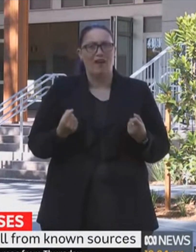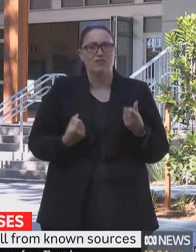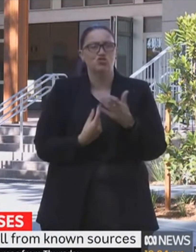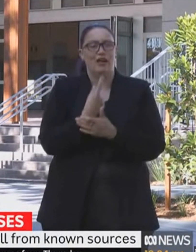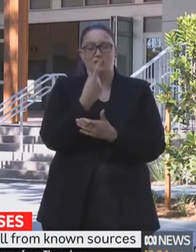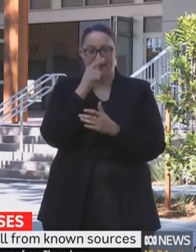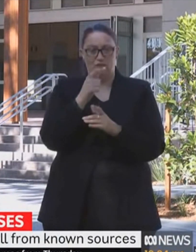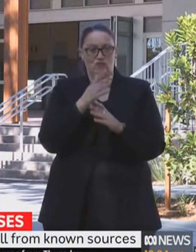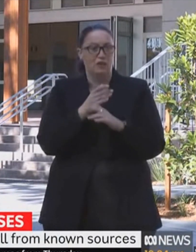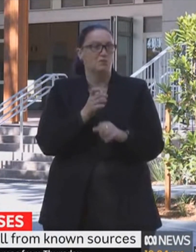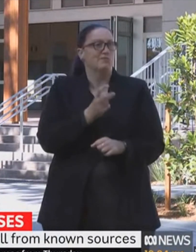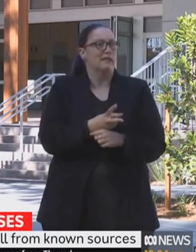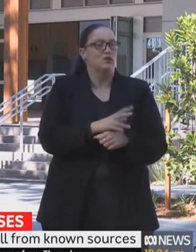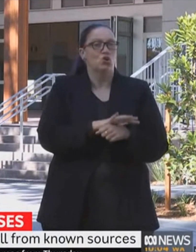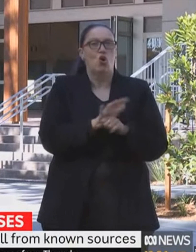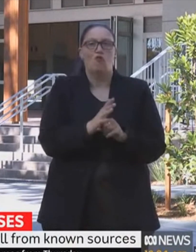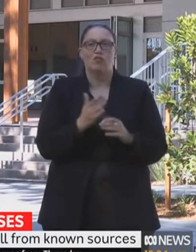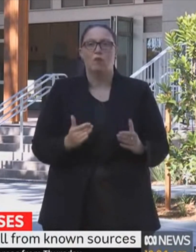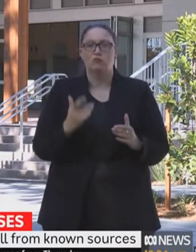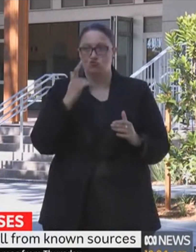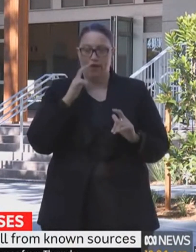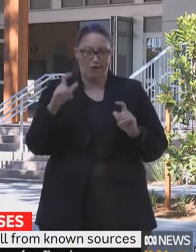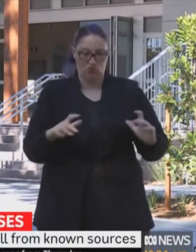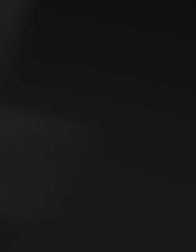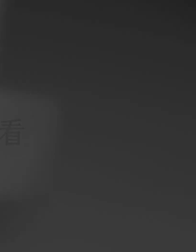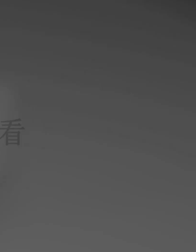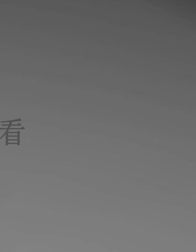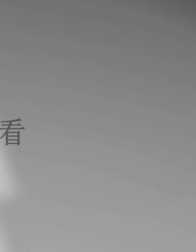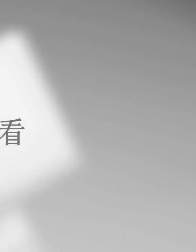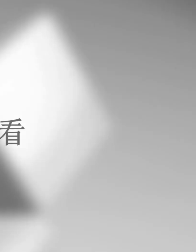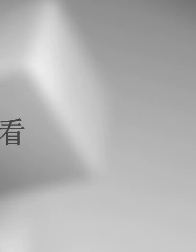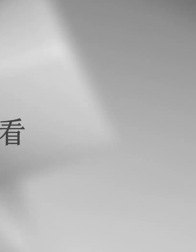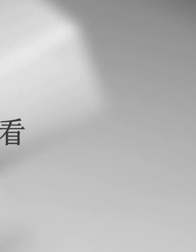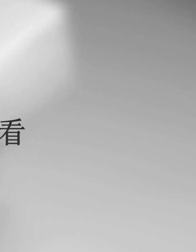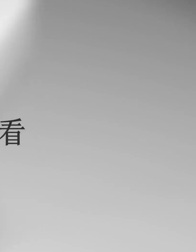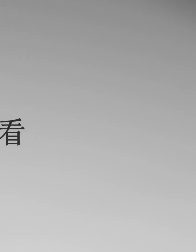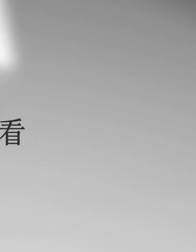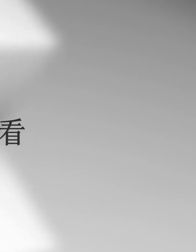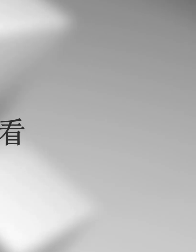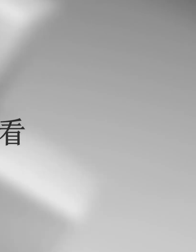get ahead of the virus, to control its spread, if all of us take...